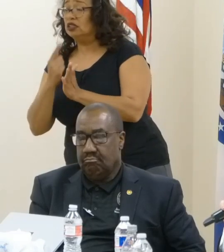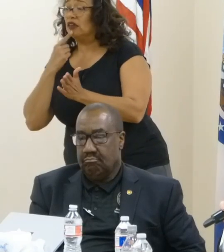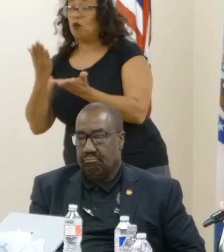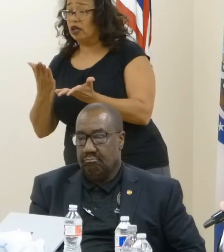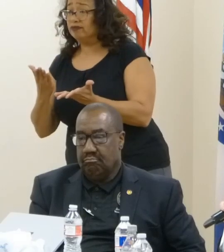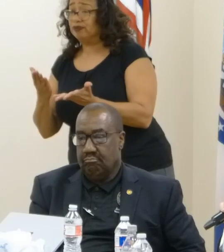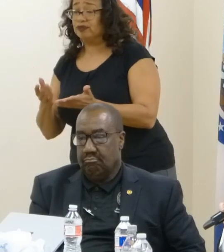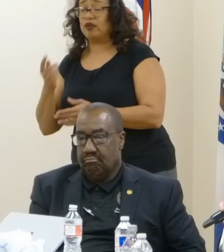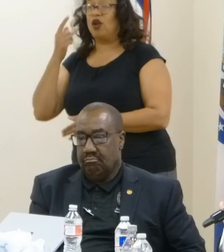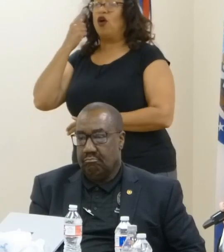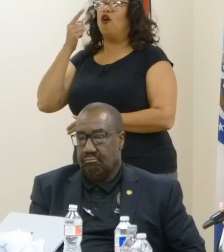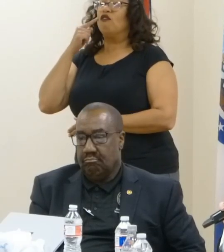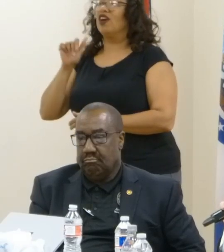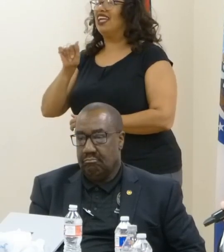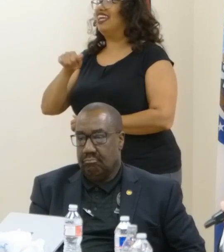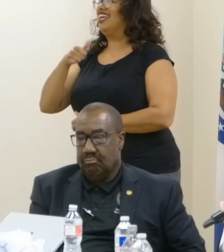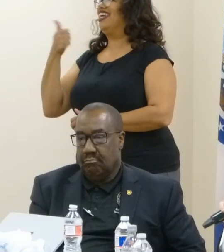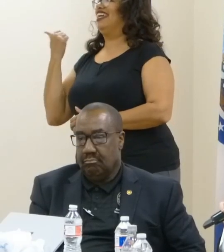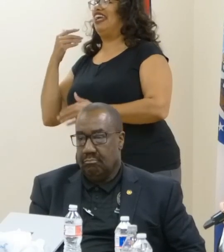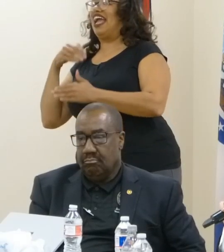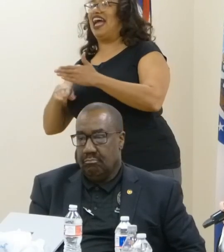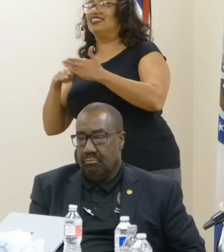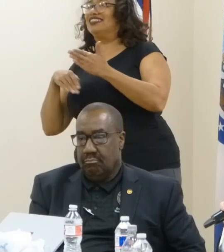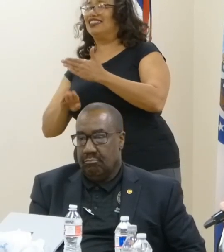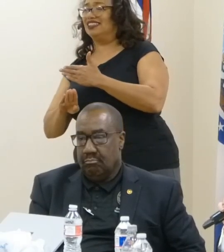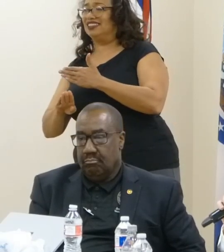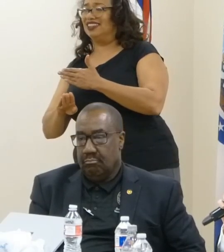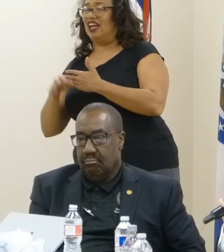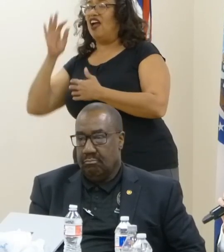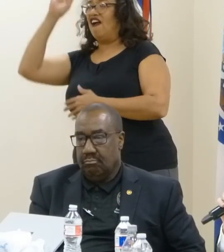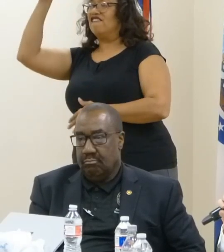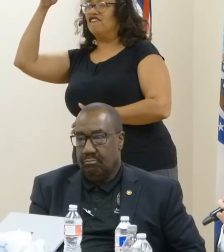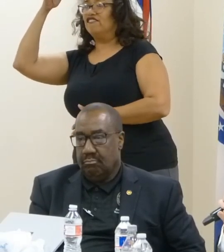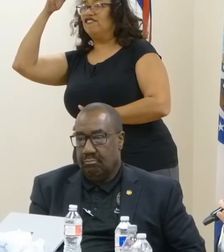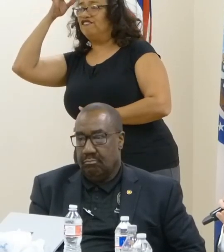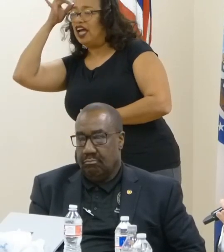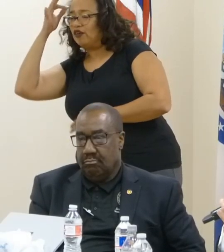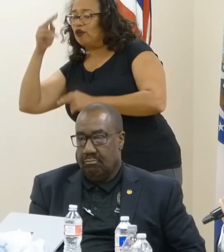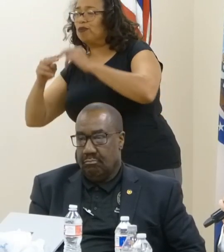that in order to access any federal facilities or federal